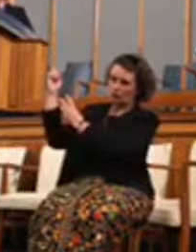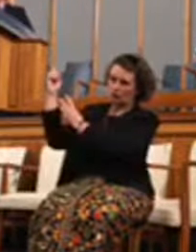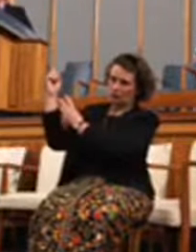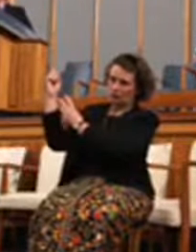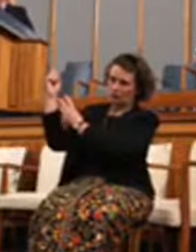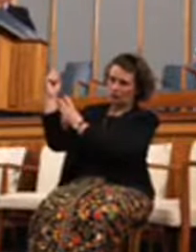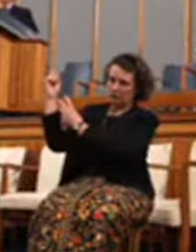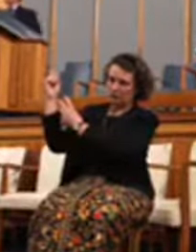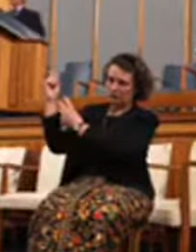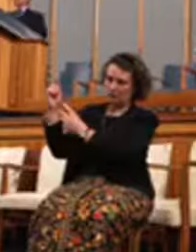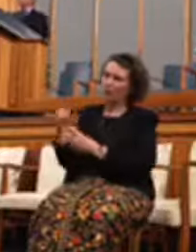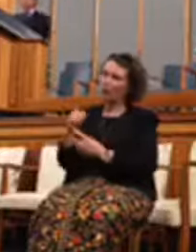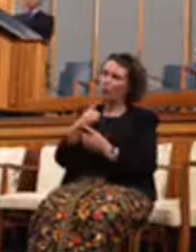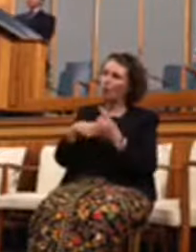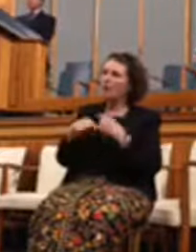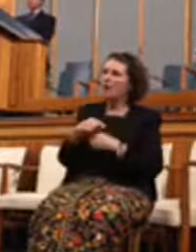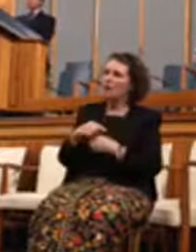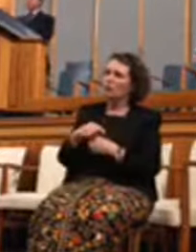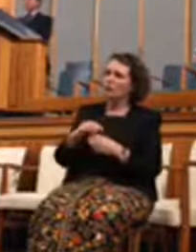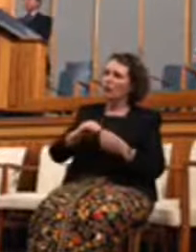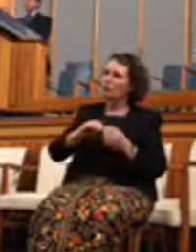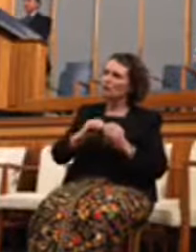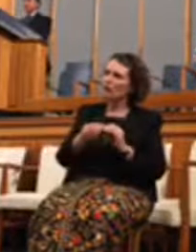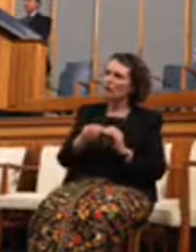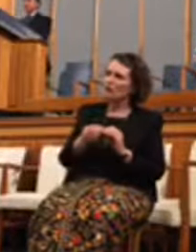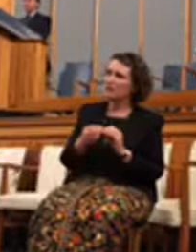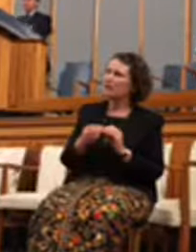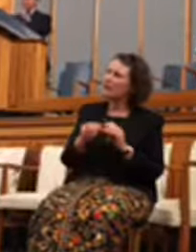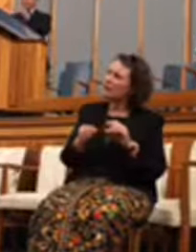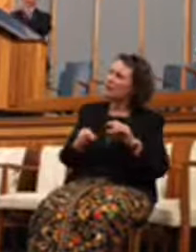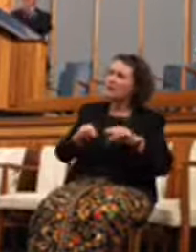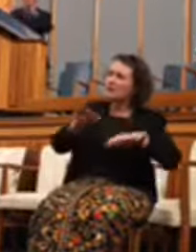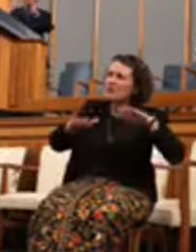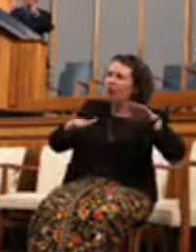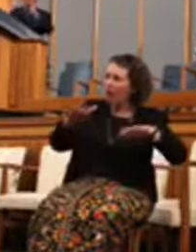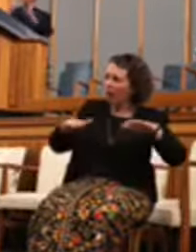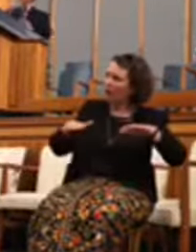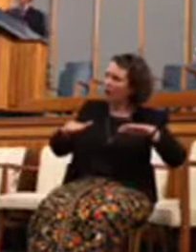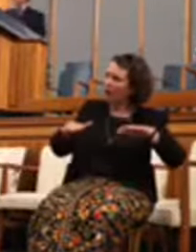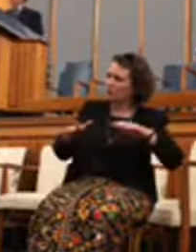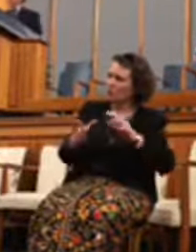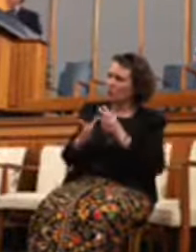the image of God, but we are not the image of God, but Christ is.